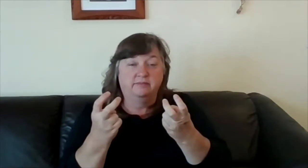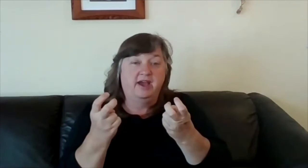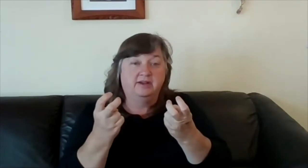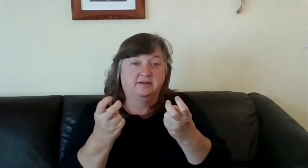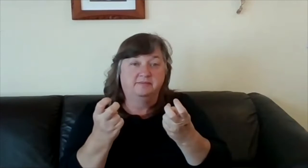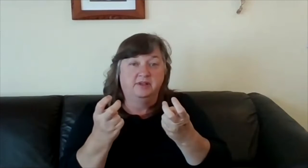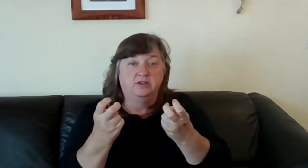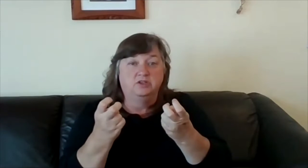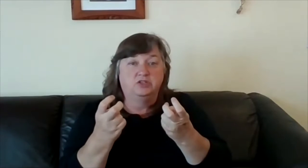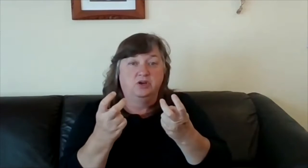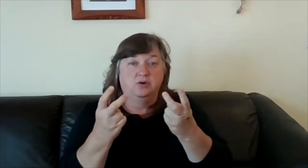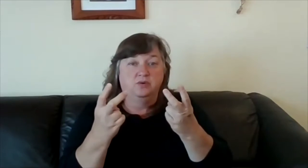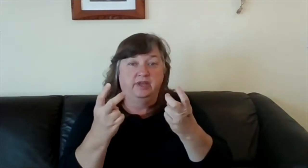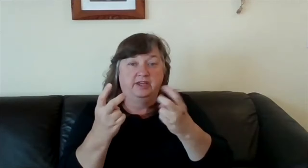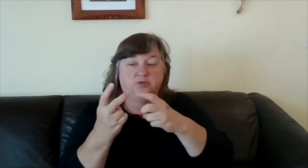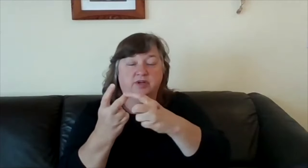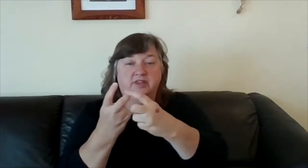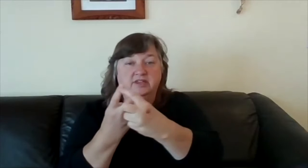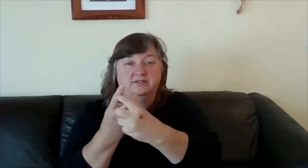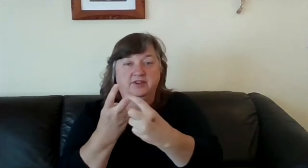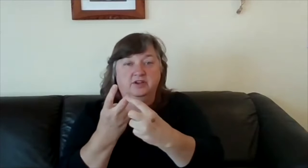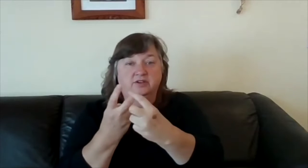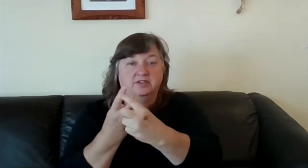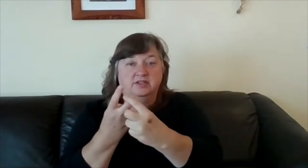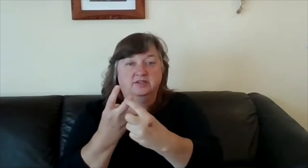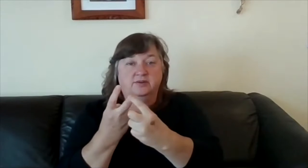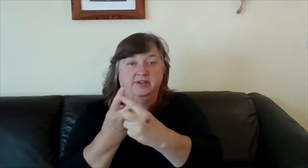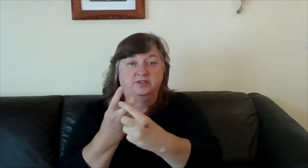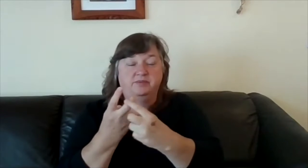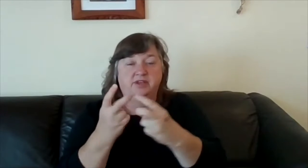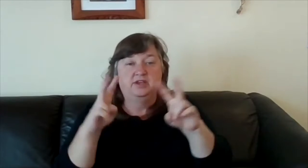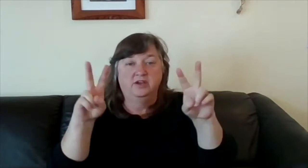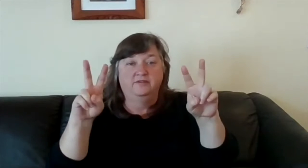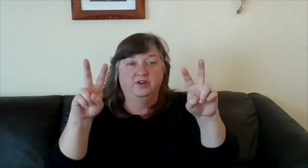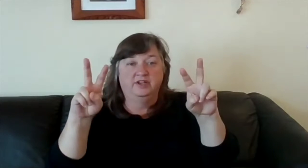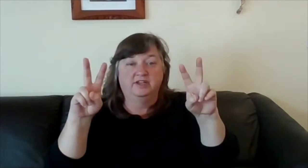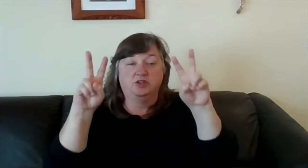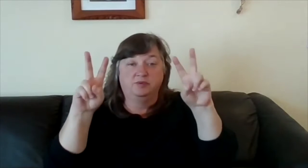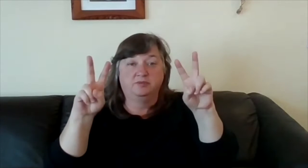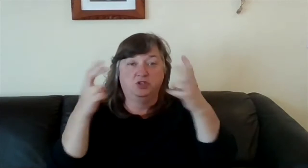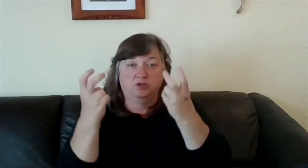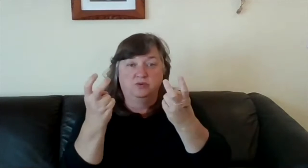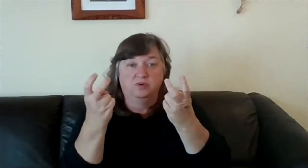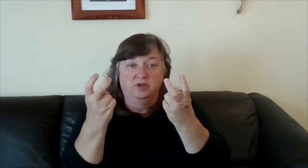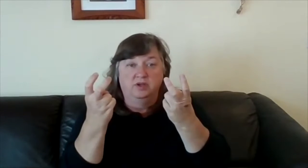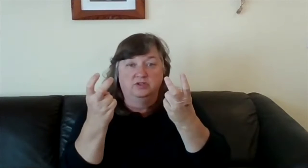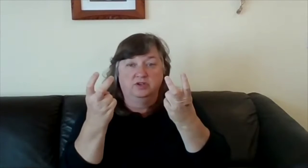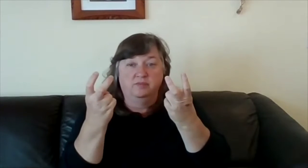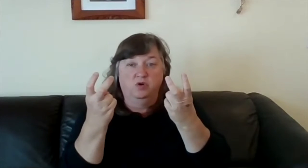back. So each one of these fingers is going to be your index. You put up two, turn them